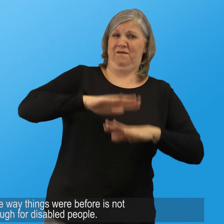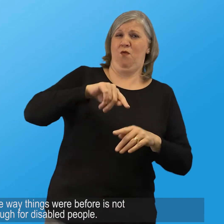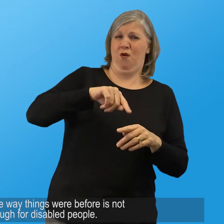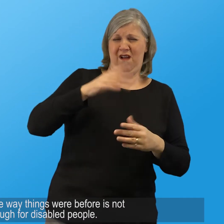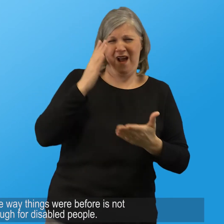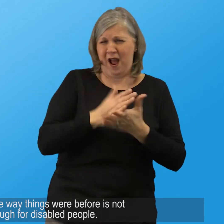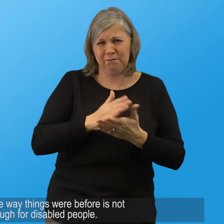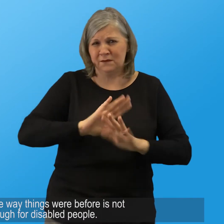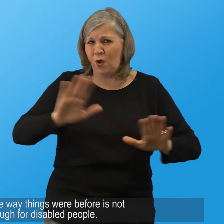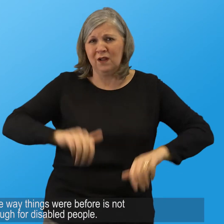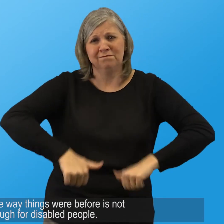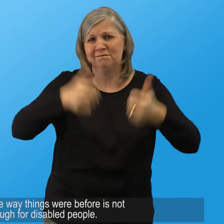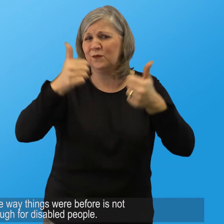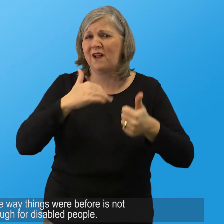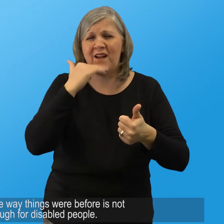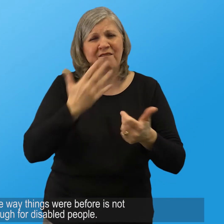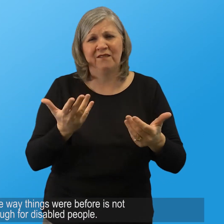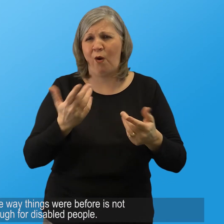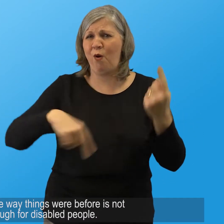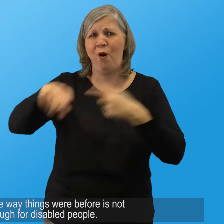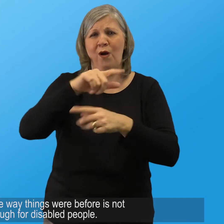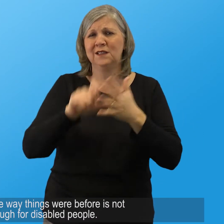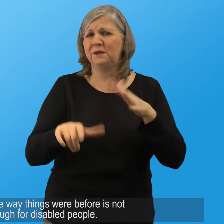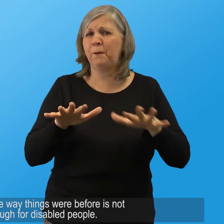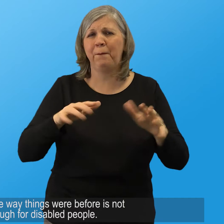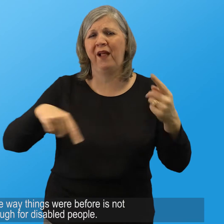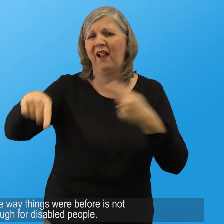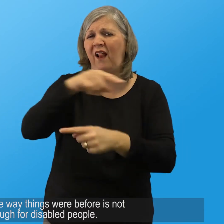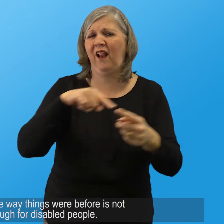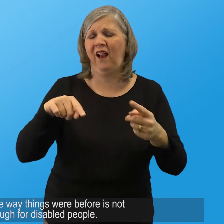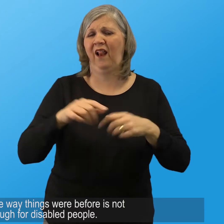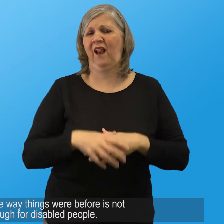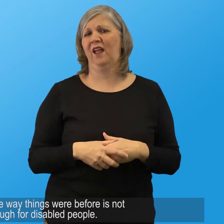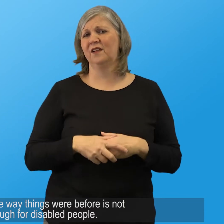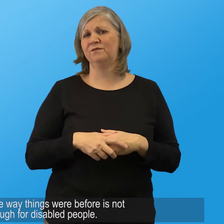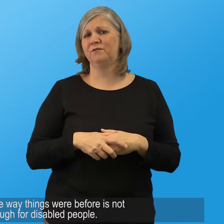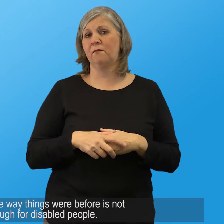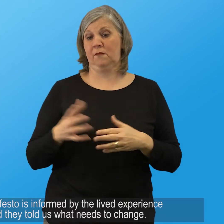Going back to the way things were before is not good enough for disabled people.